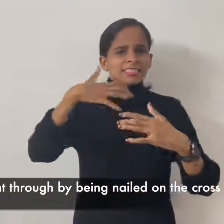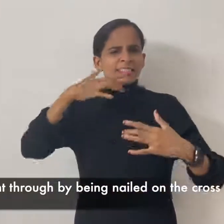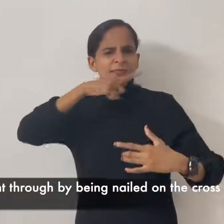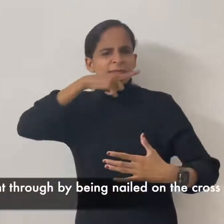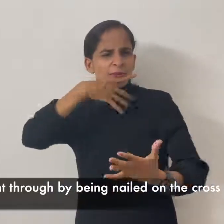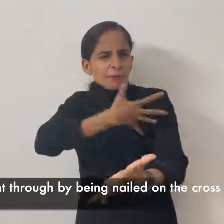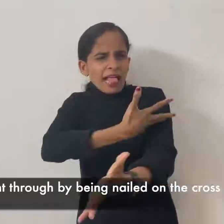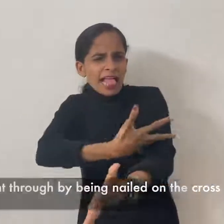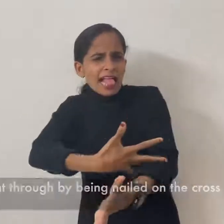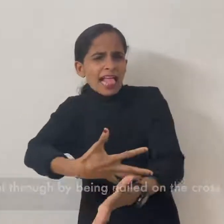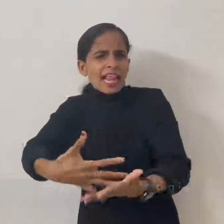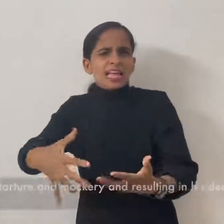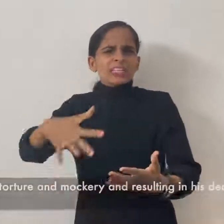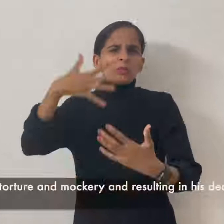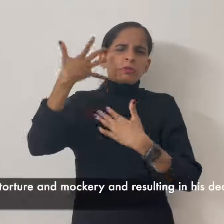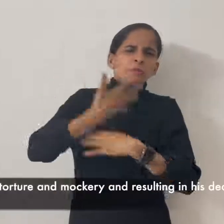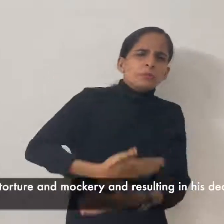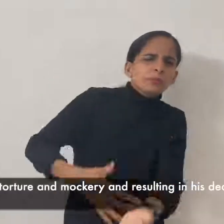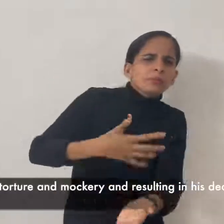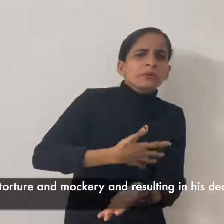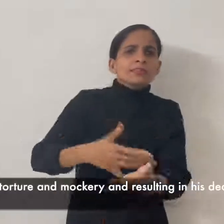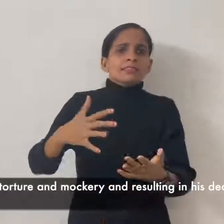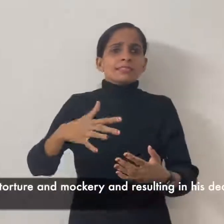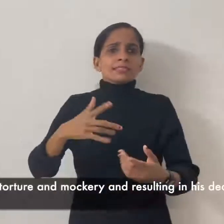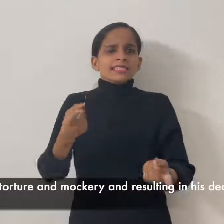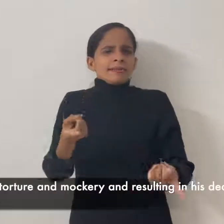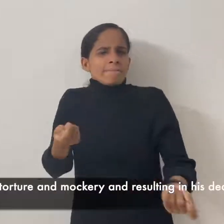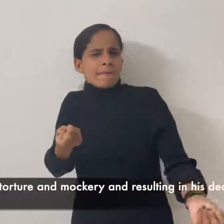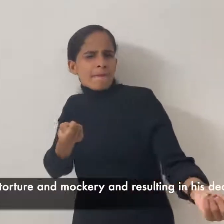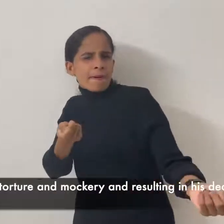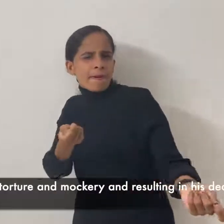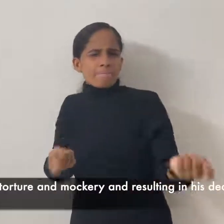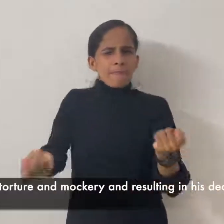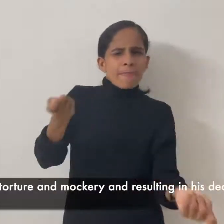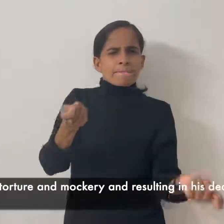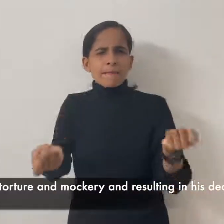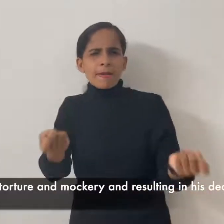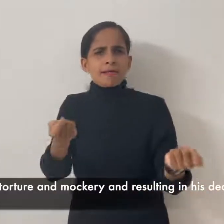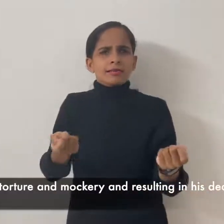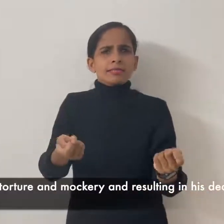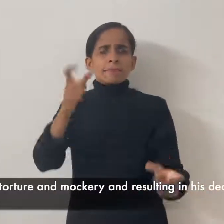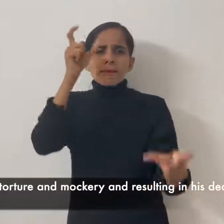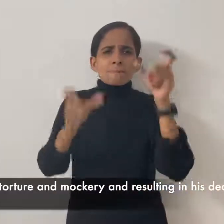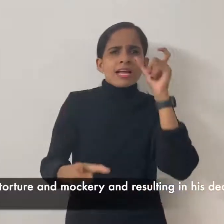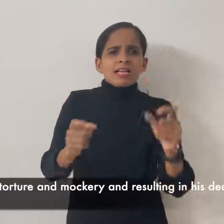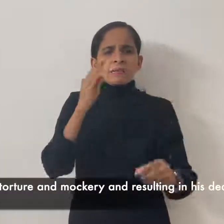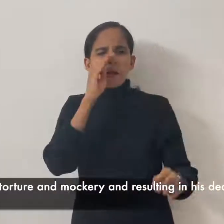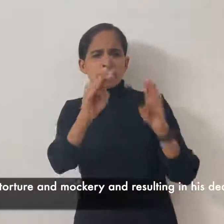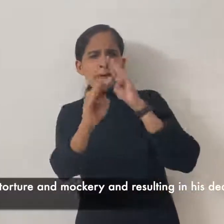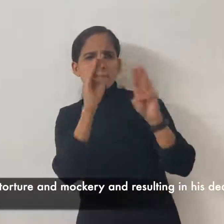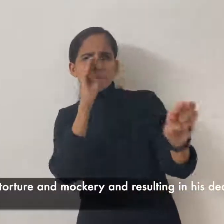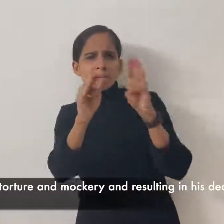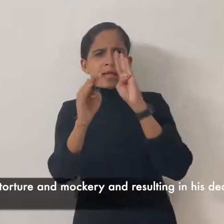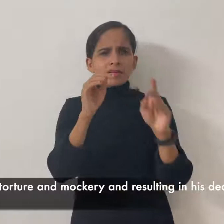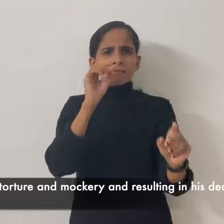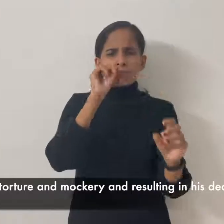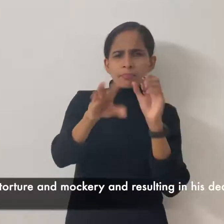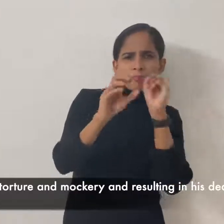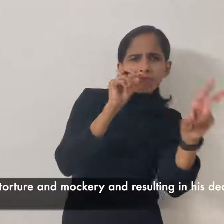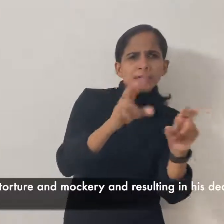on the cross and facing abuse and torture and mockery and resulting in